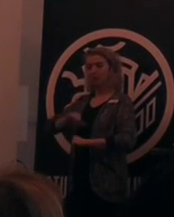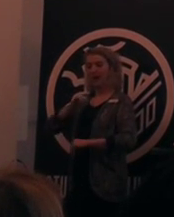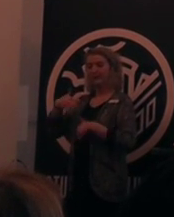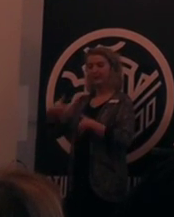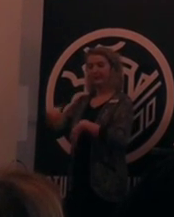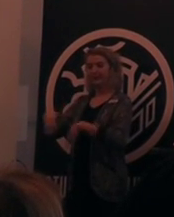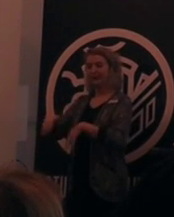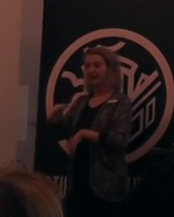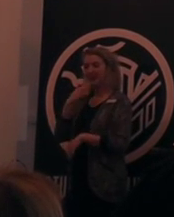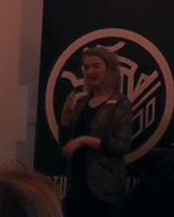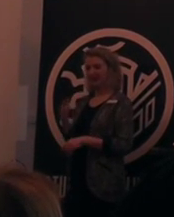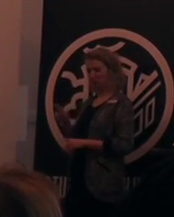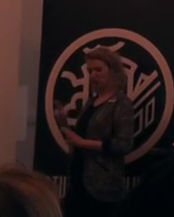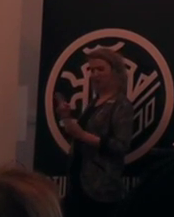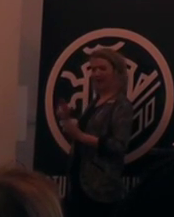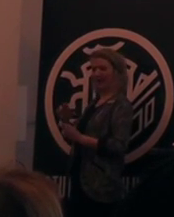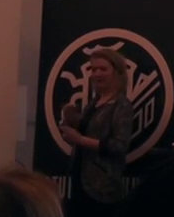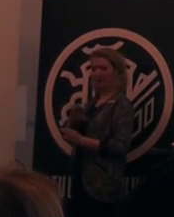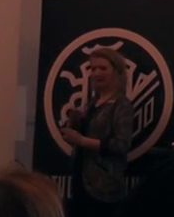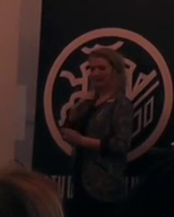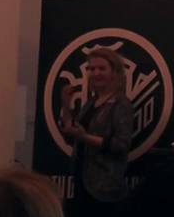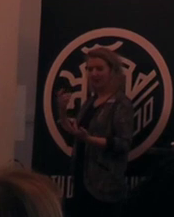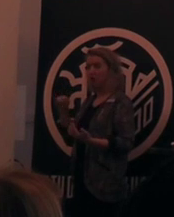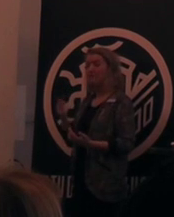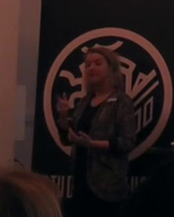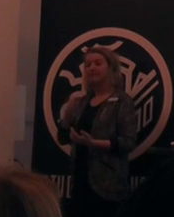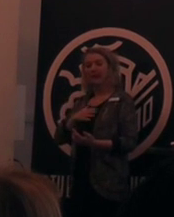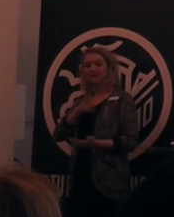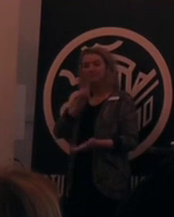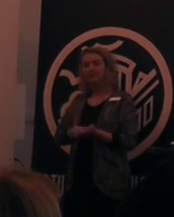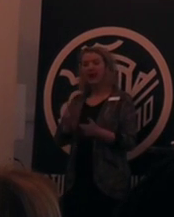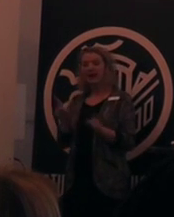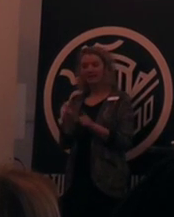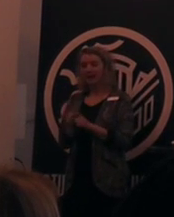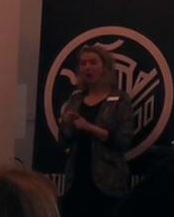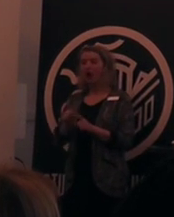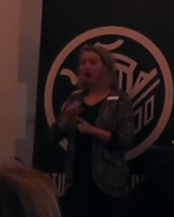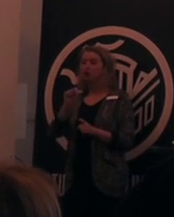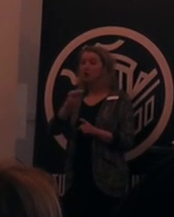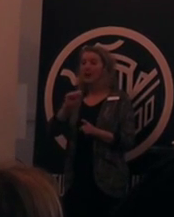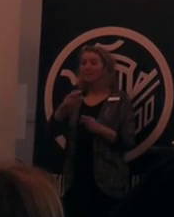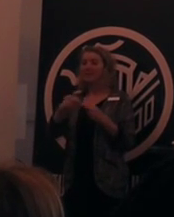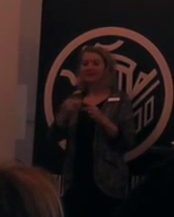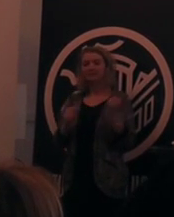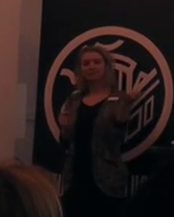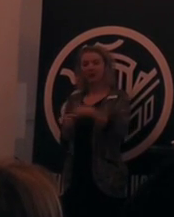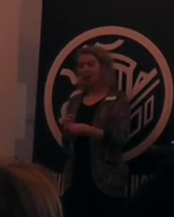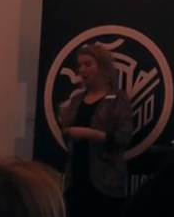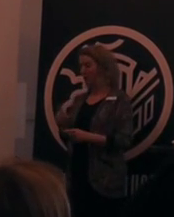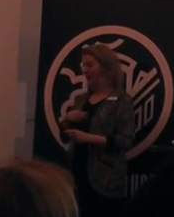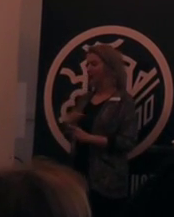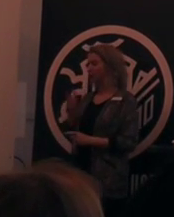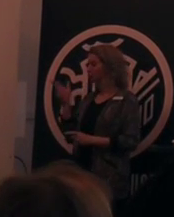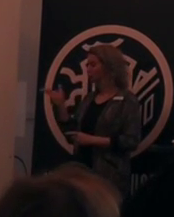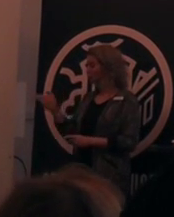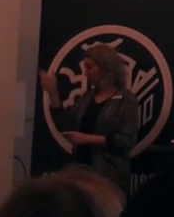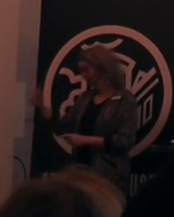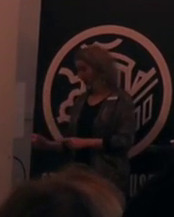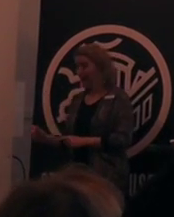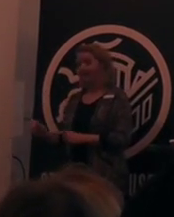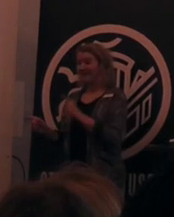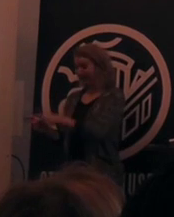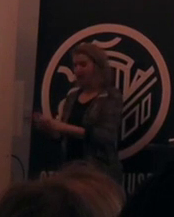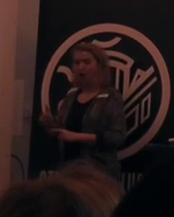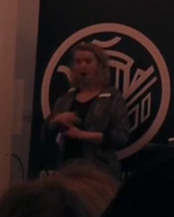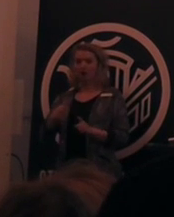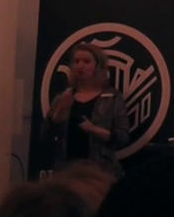so the current mayor said, well, I'm going to allow it anyway, and we're bringing in Stuart Milk. And he said, well, then I'm going to shoot you and Stuart Milk. So when